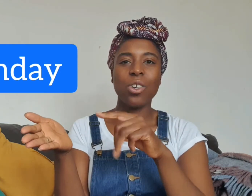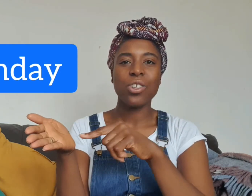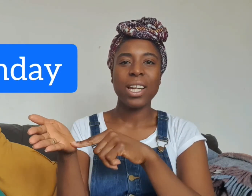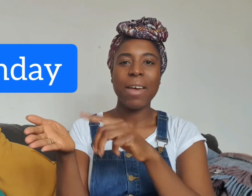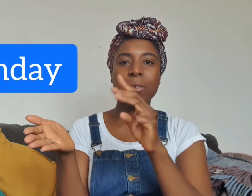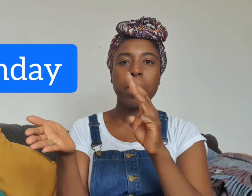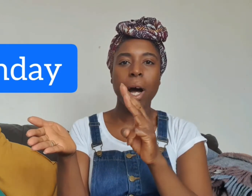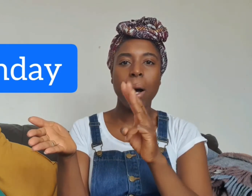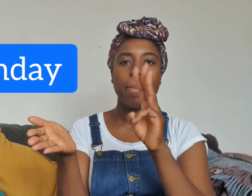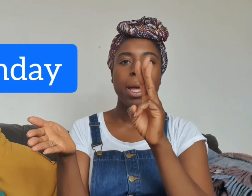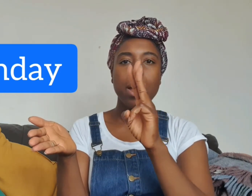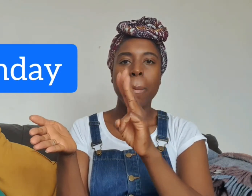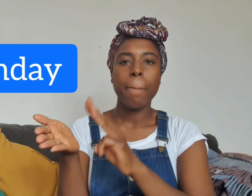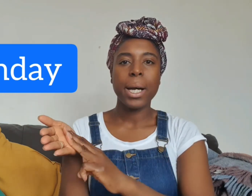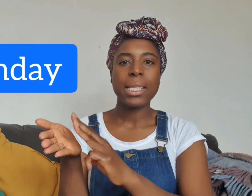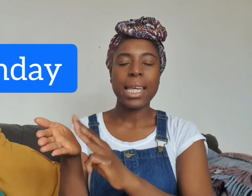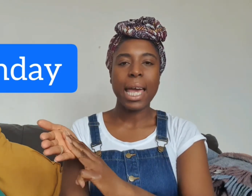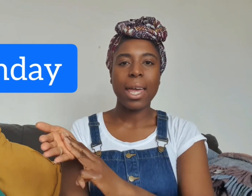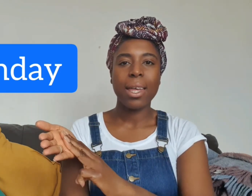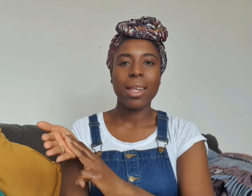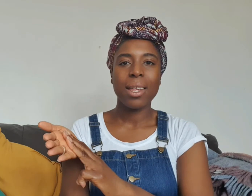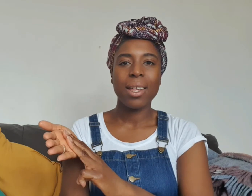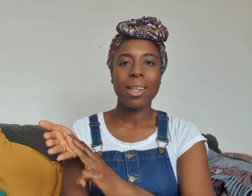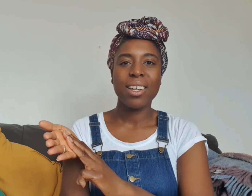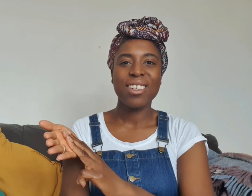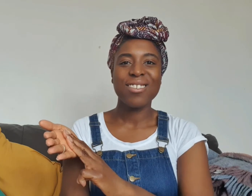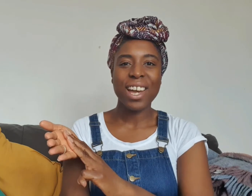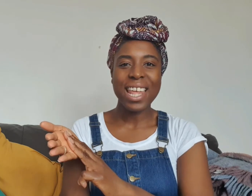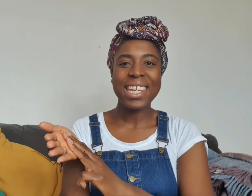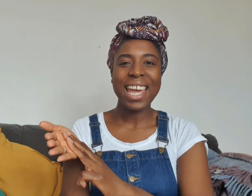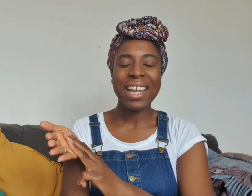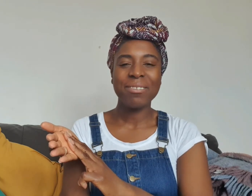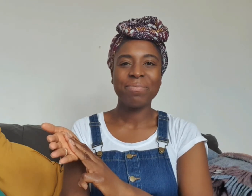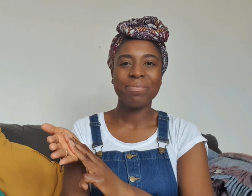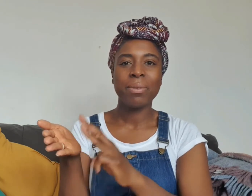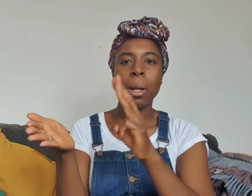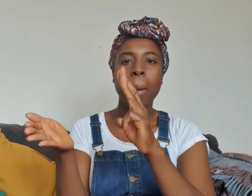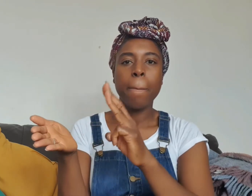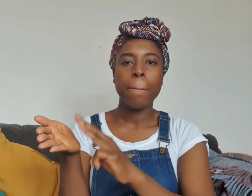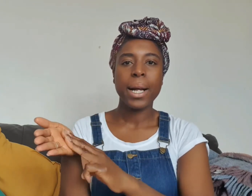your left palm. Monday. Try that again.